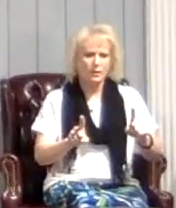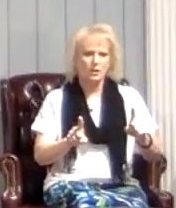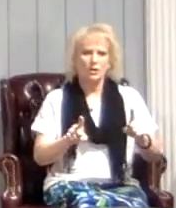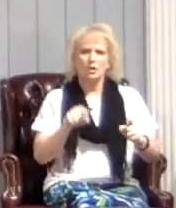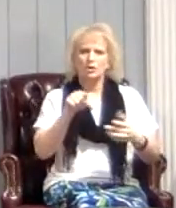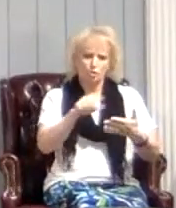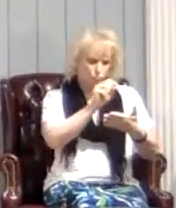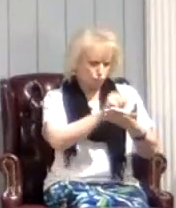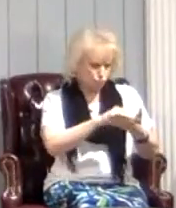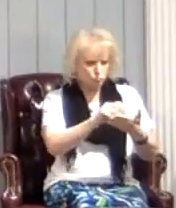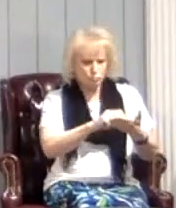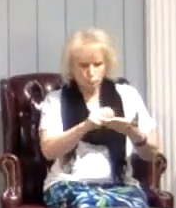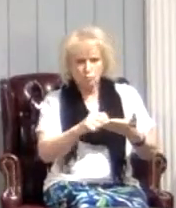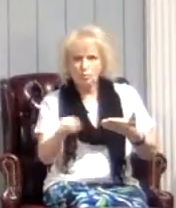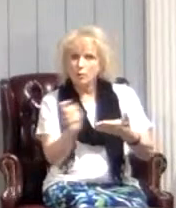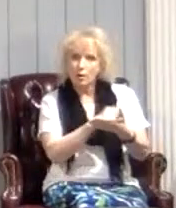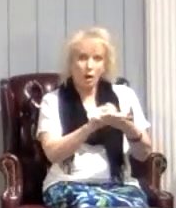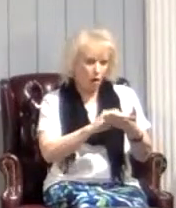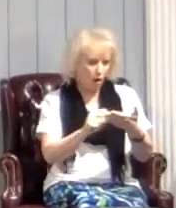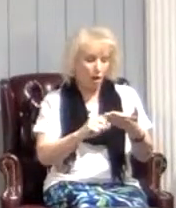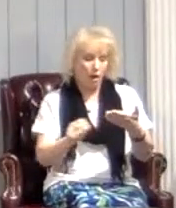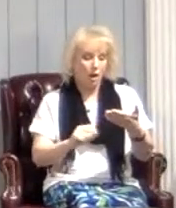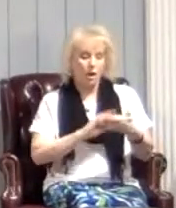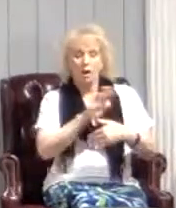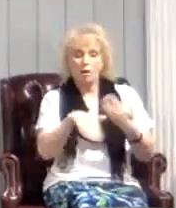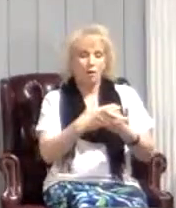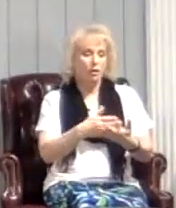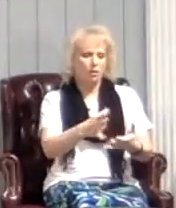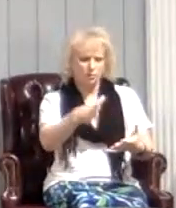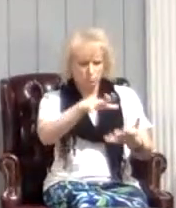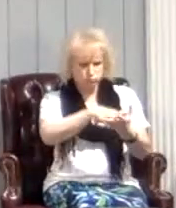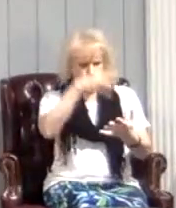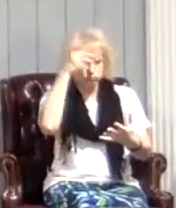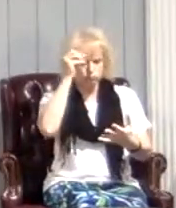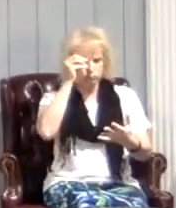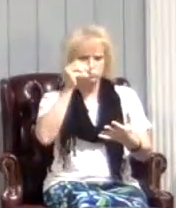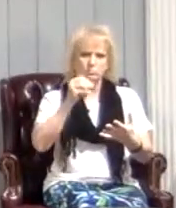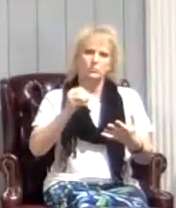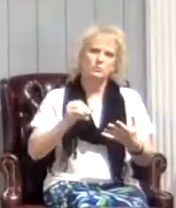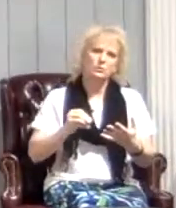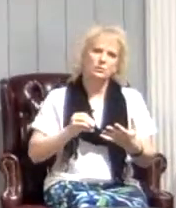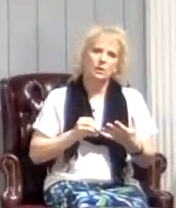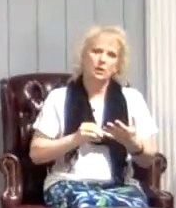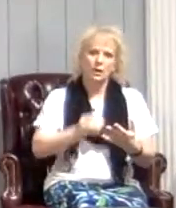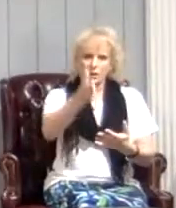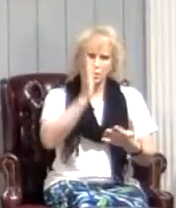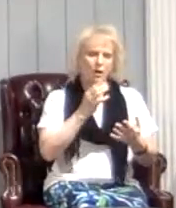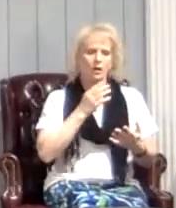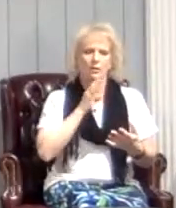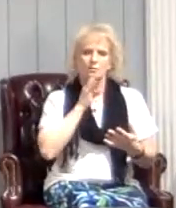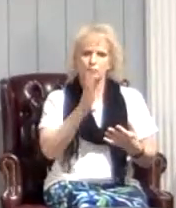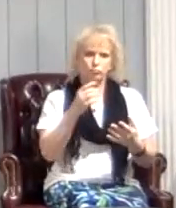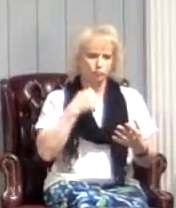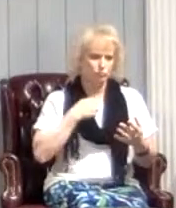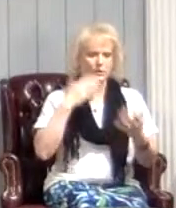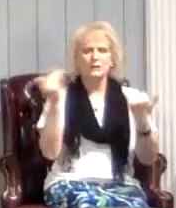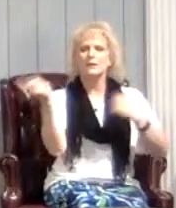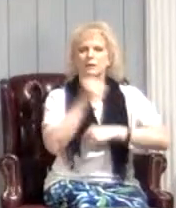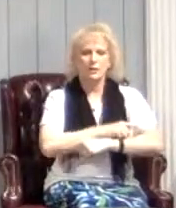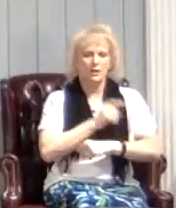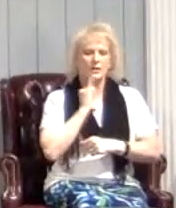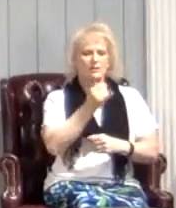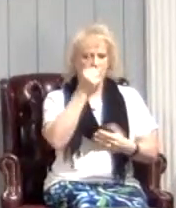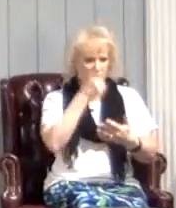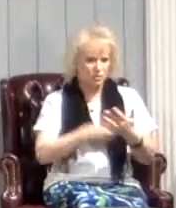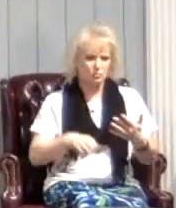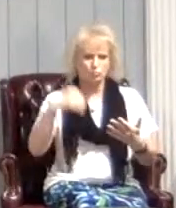about you have to write books, I'm talking about just recording by a few sentences. God spoke to me today, and this is